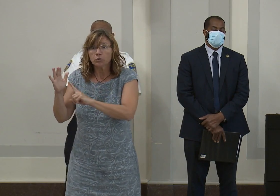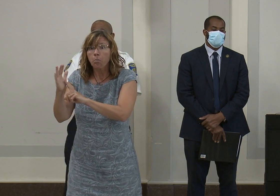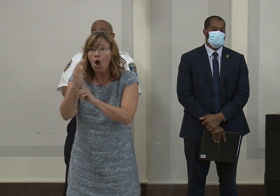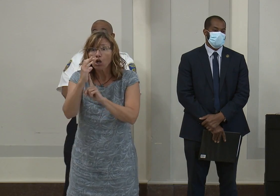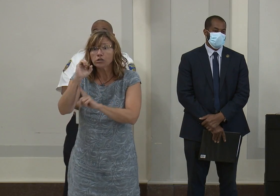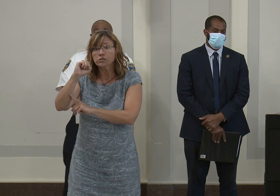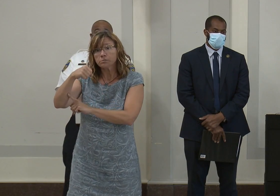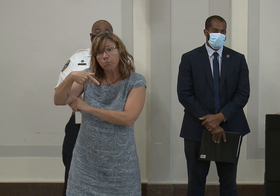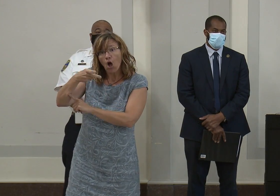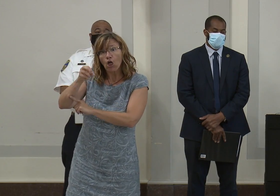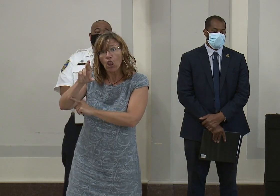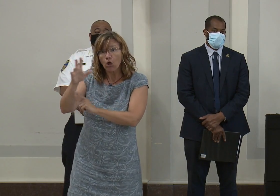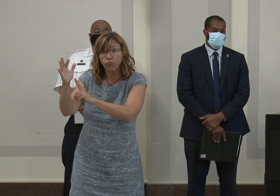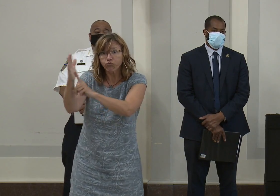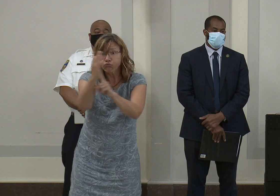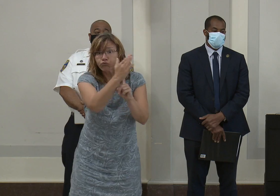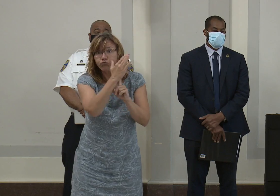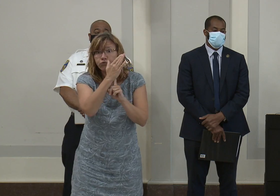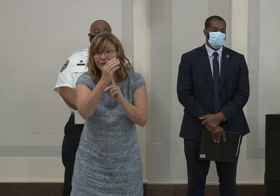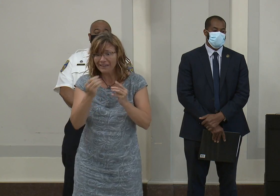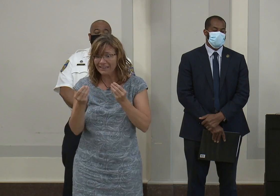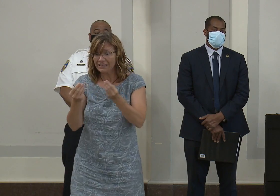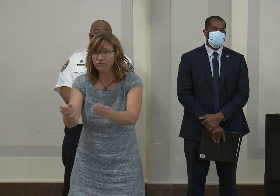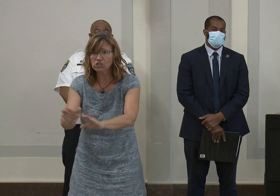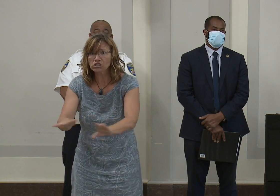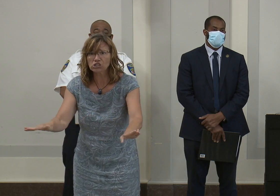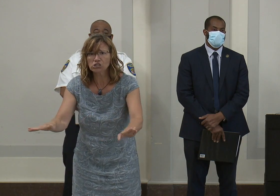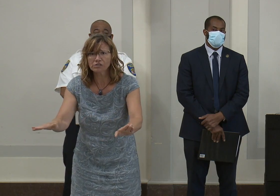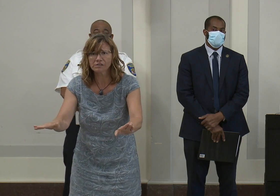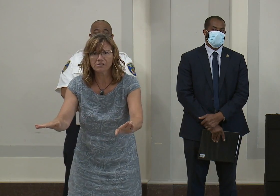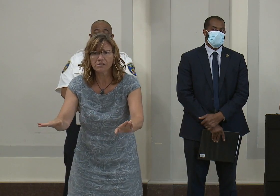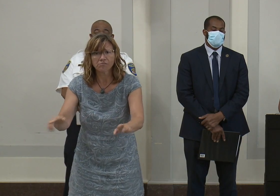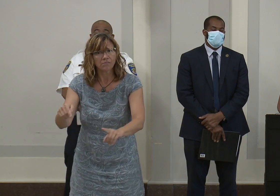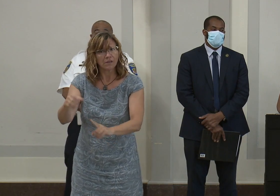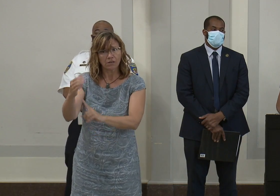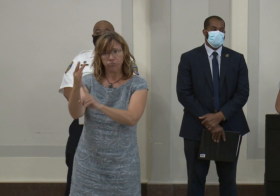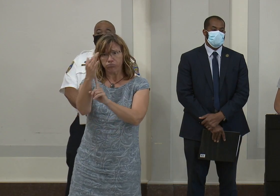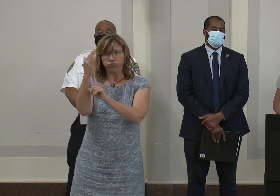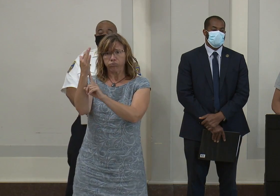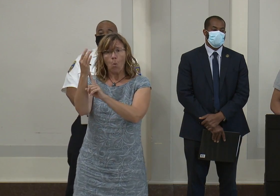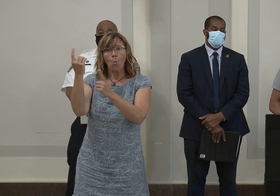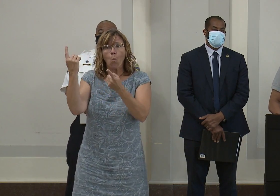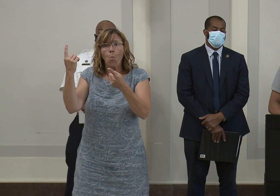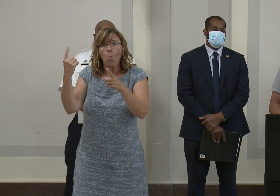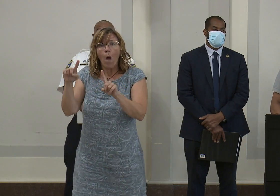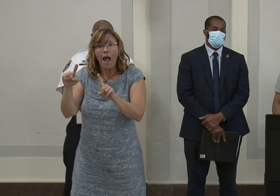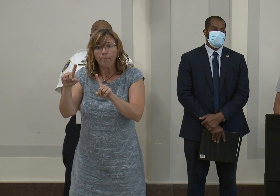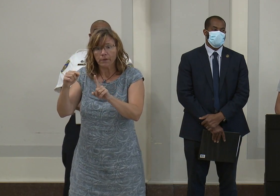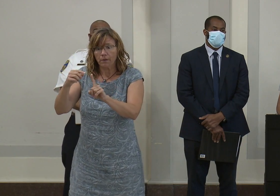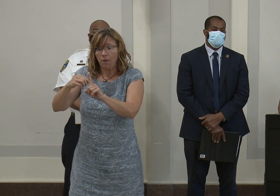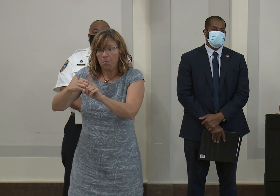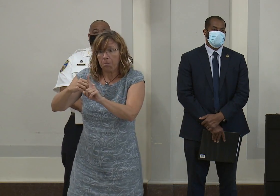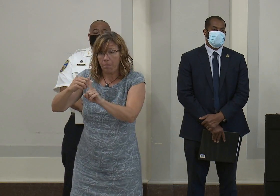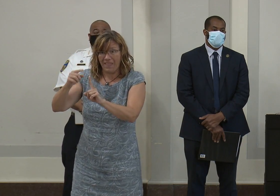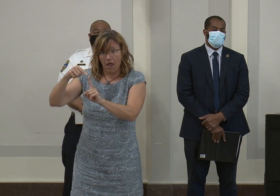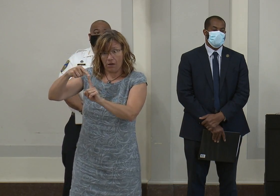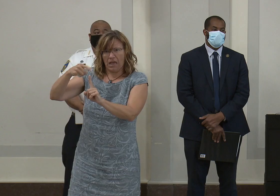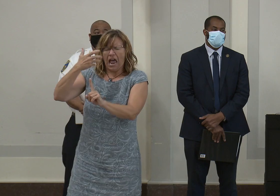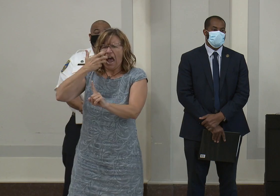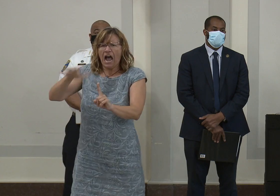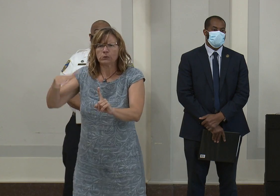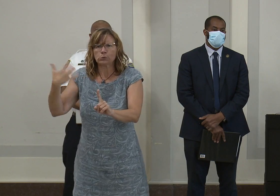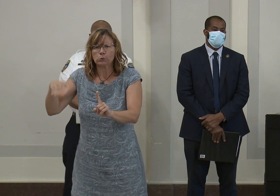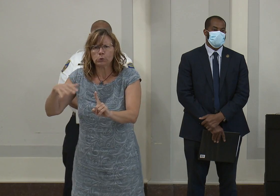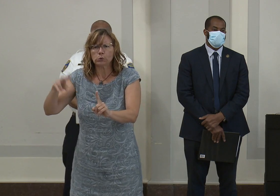kids, can reach temperatures up to 2,000 degrees. While fireworks display may be canceled this year